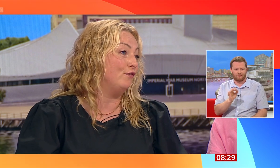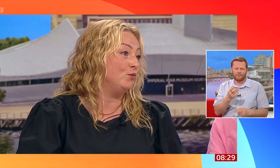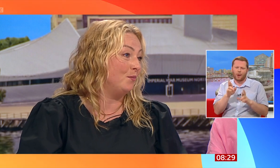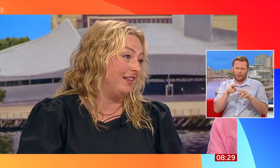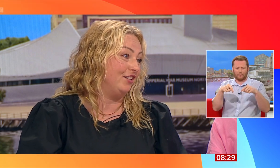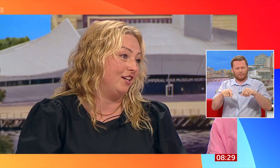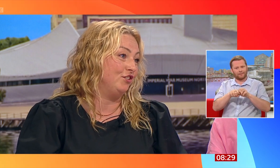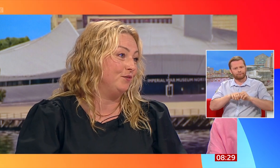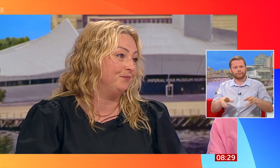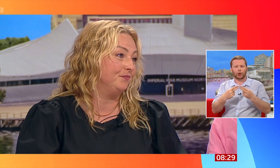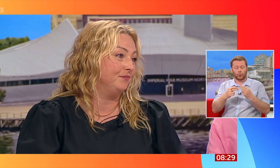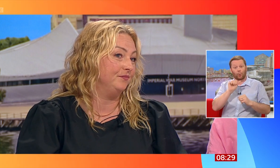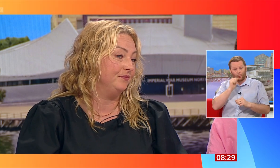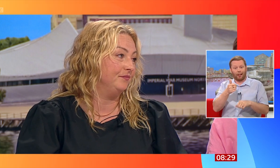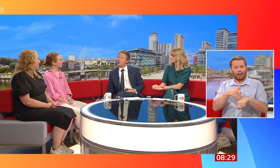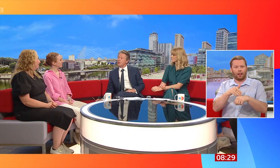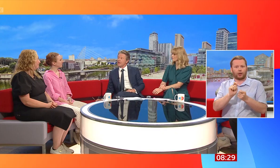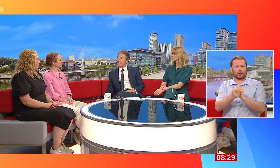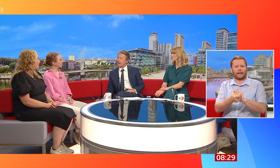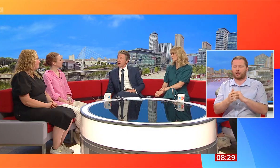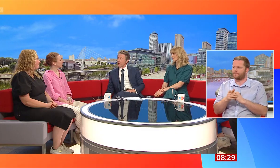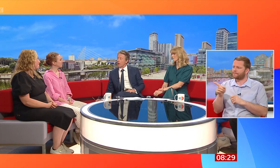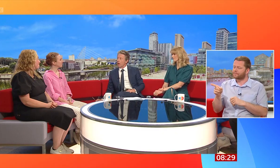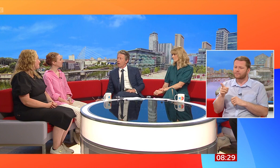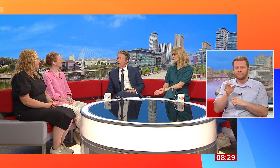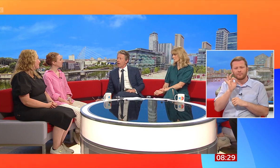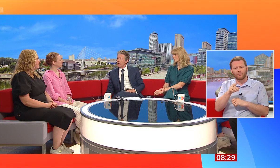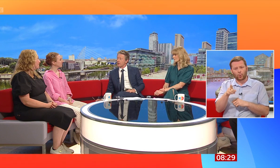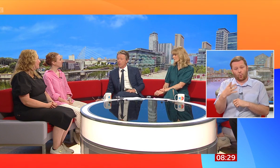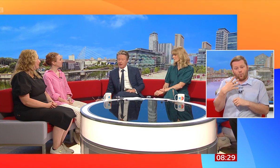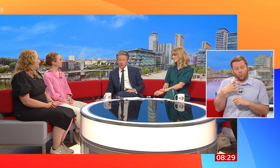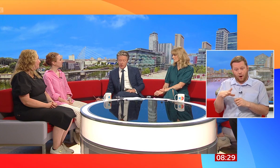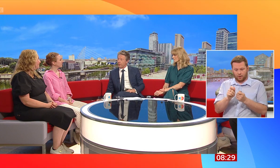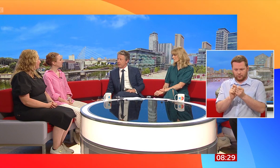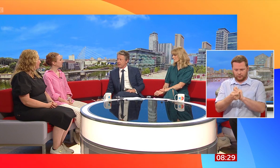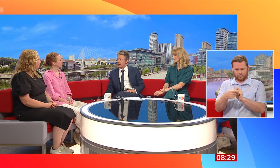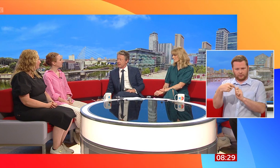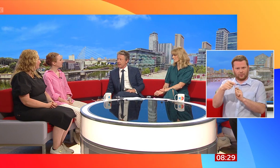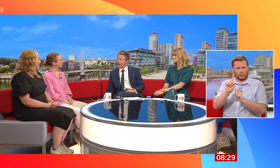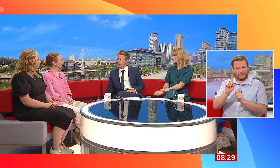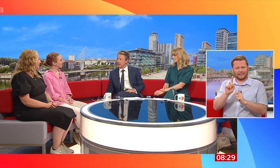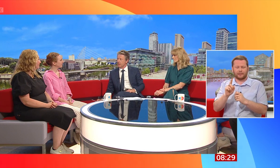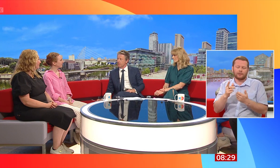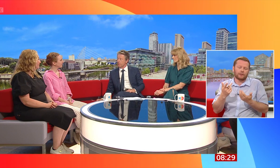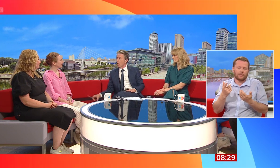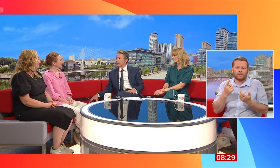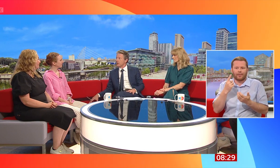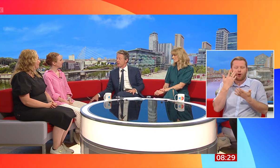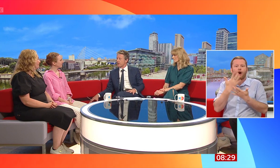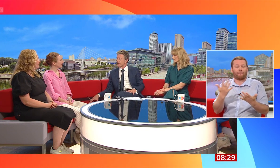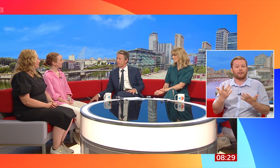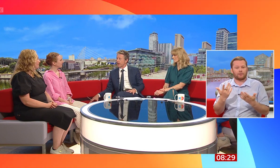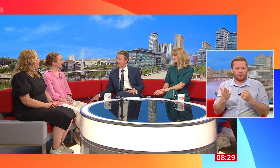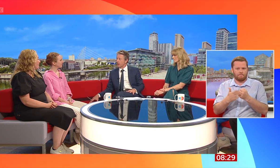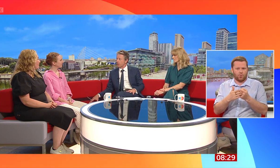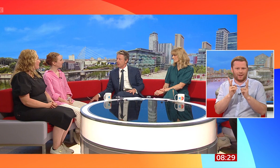news coverage will make that change. What would you seek? I mean, I suppose the obvious thing to say is more